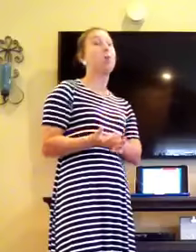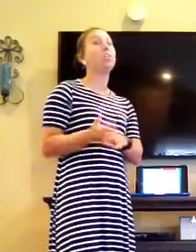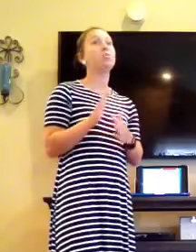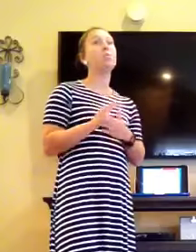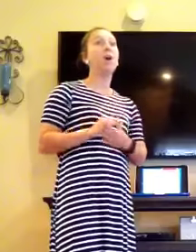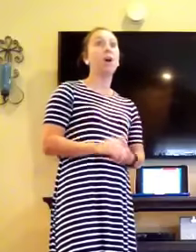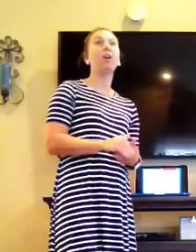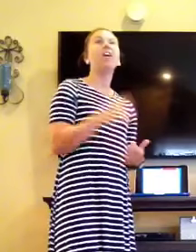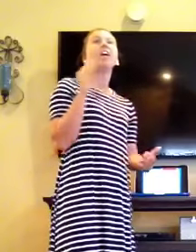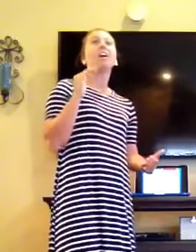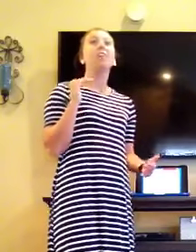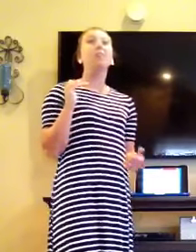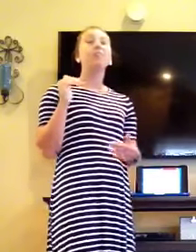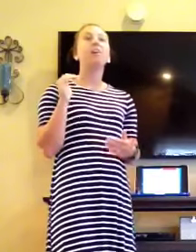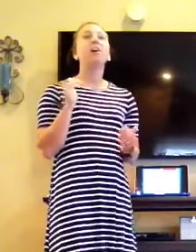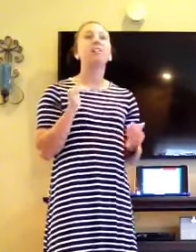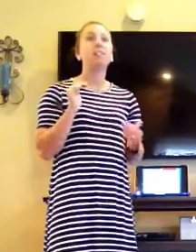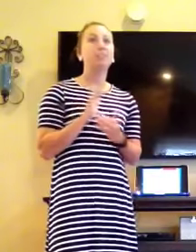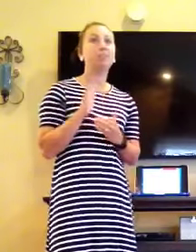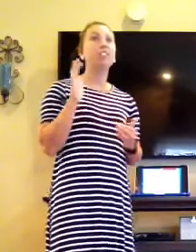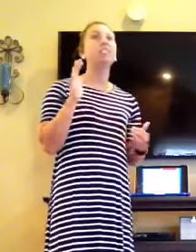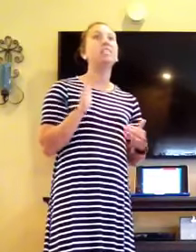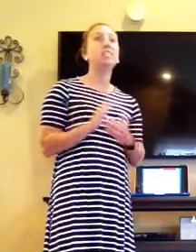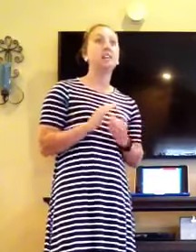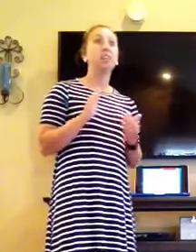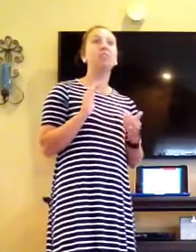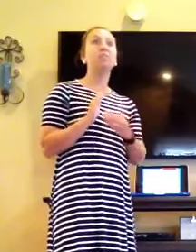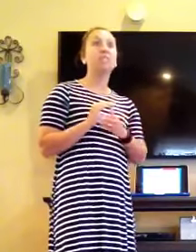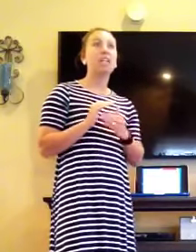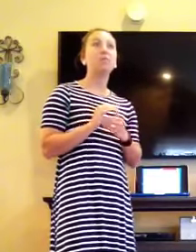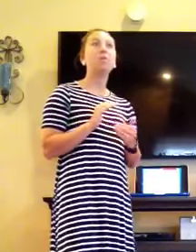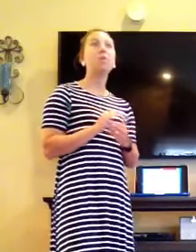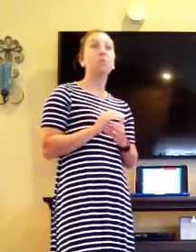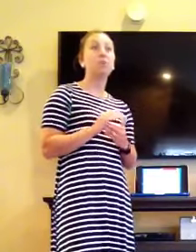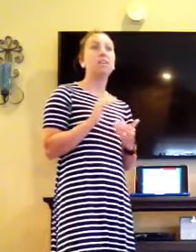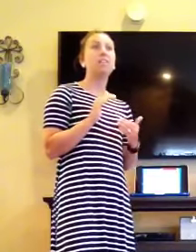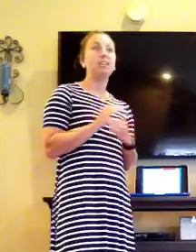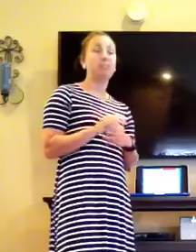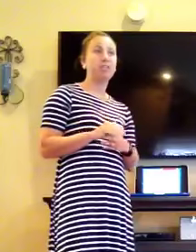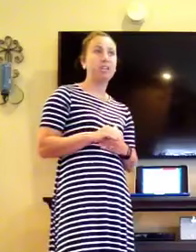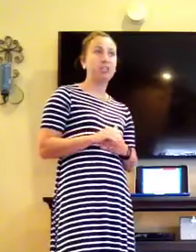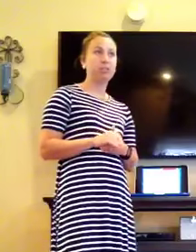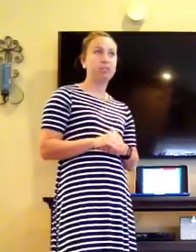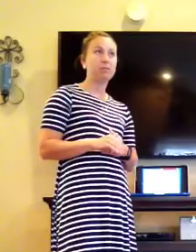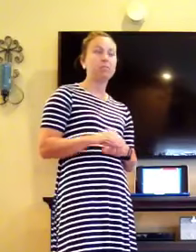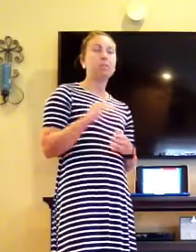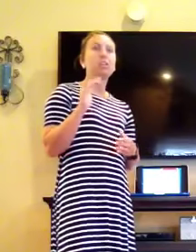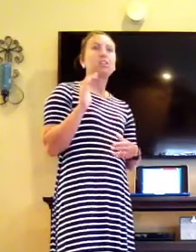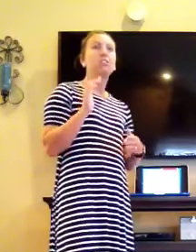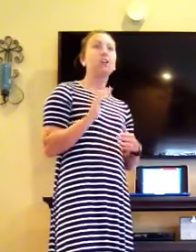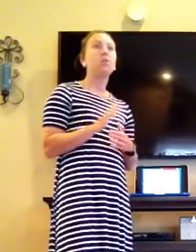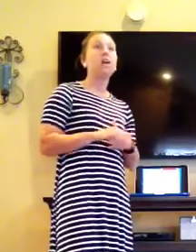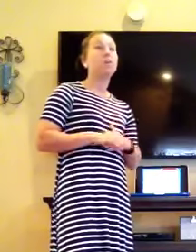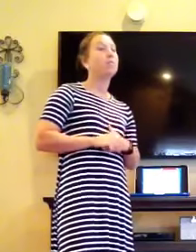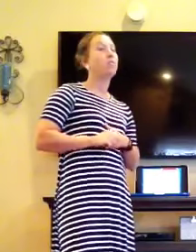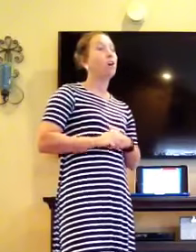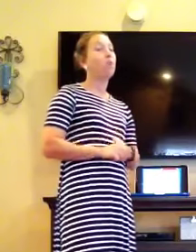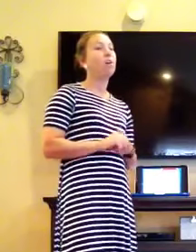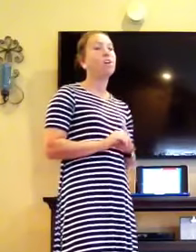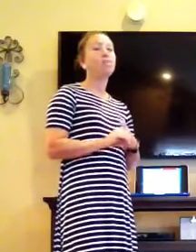going to work if we do not explicitly tell them exactly what we want and the expectations. So I know it's a lot of work up